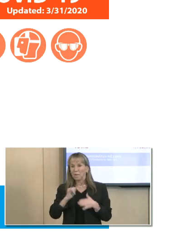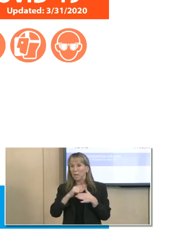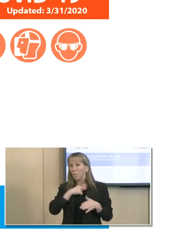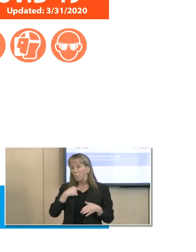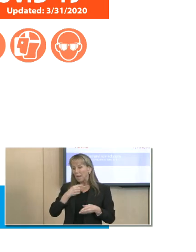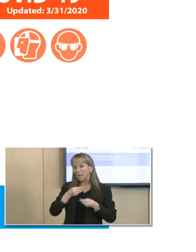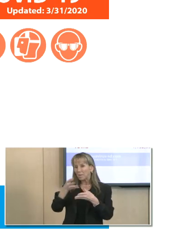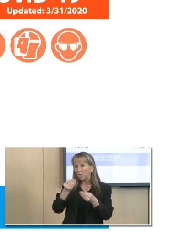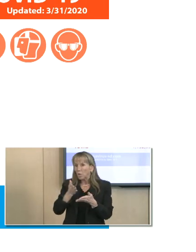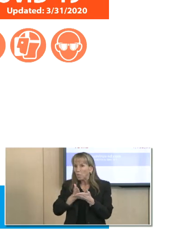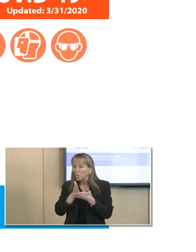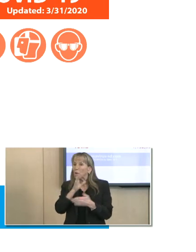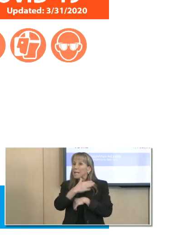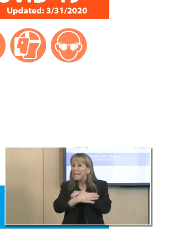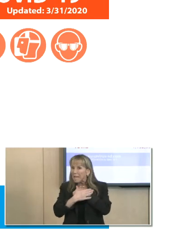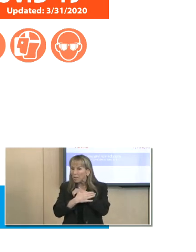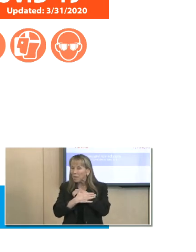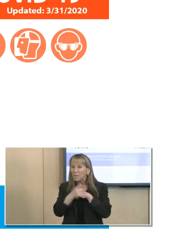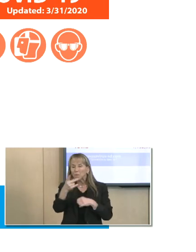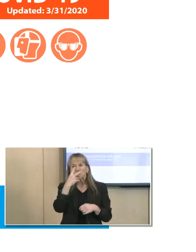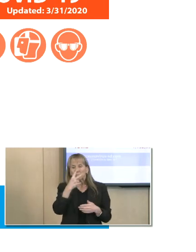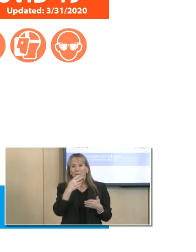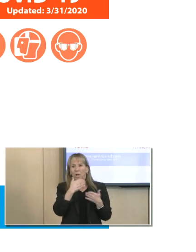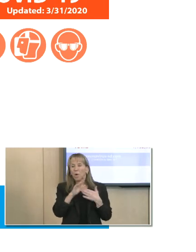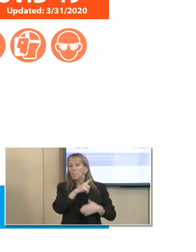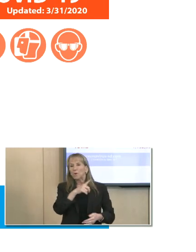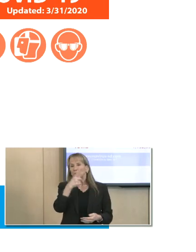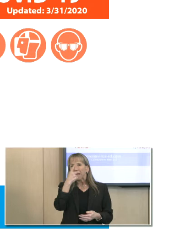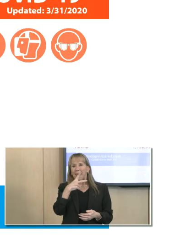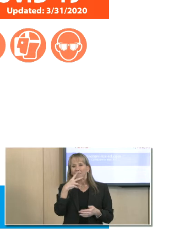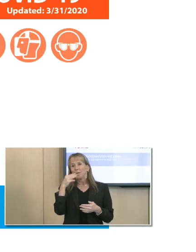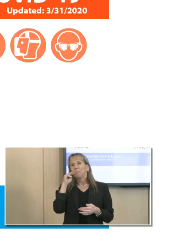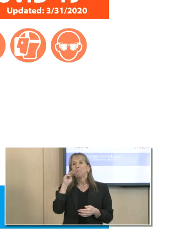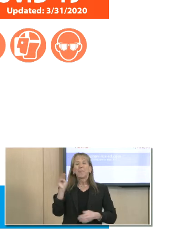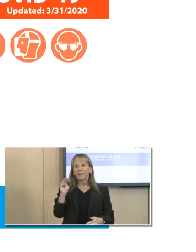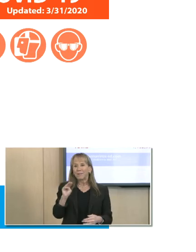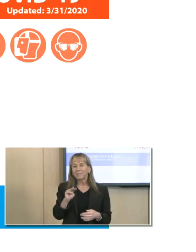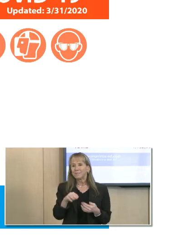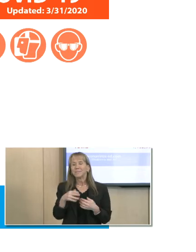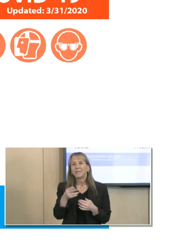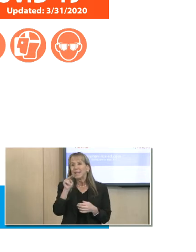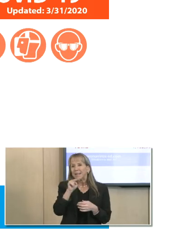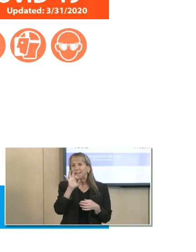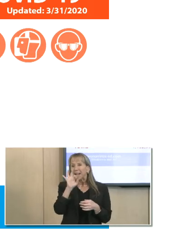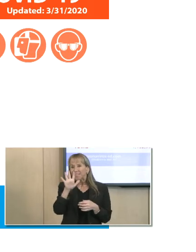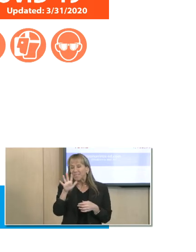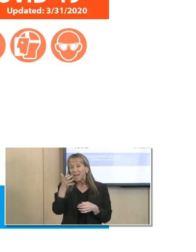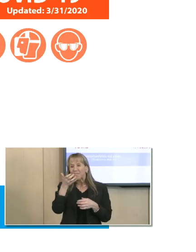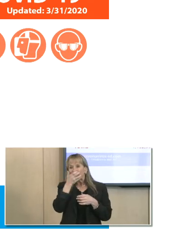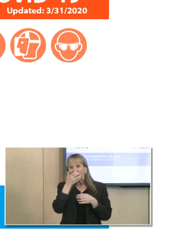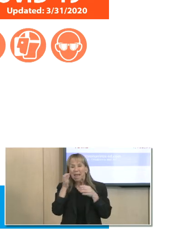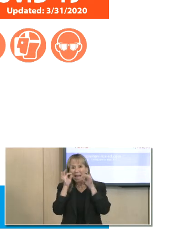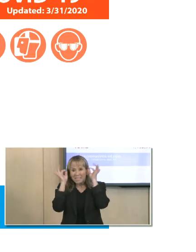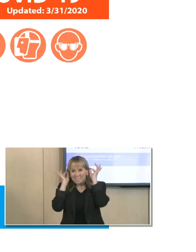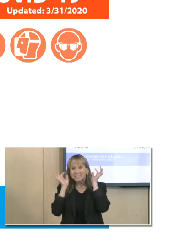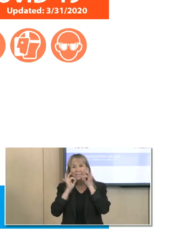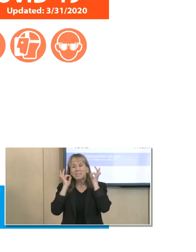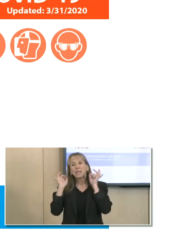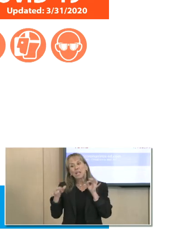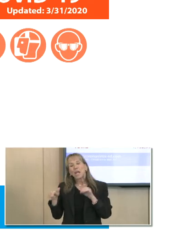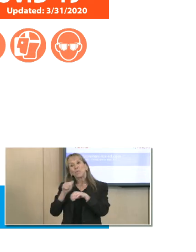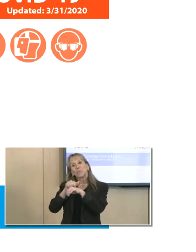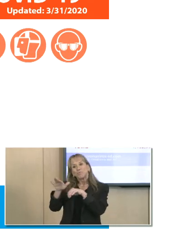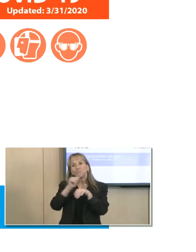county. Here you can see almost 500,000 N95 masks. This represents masks that have been shipped to our healthcare or other